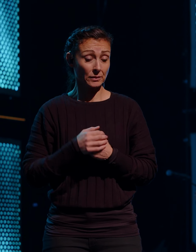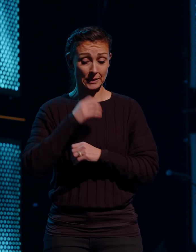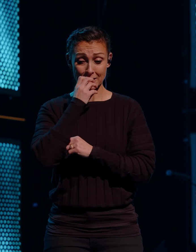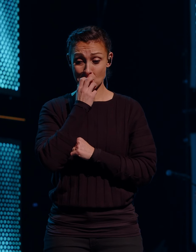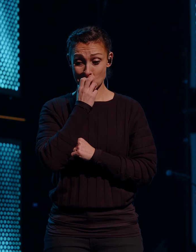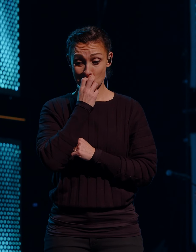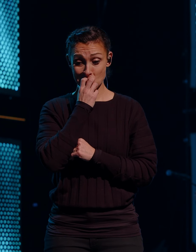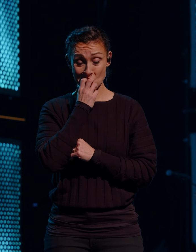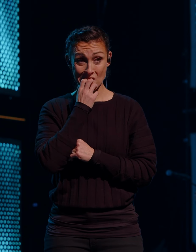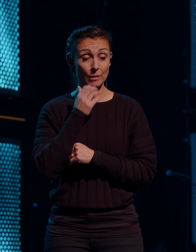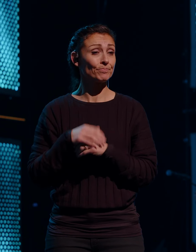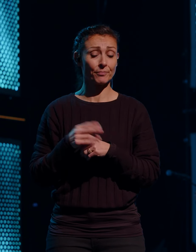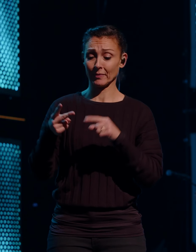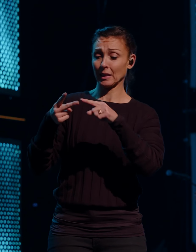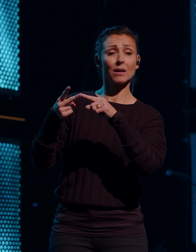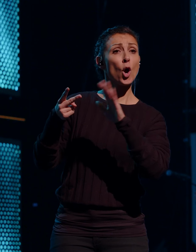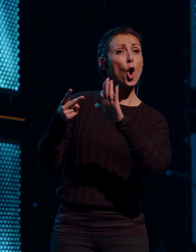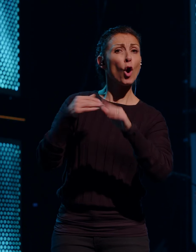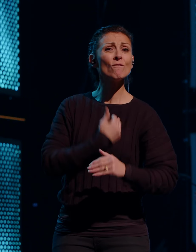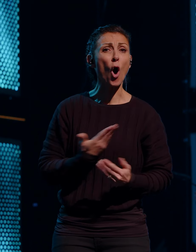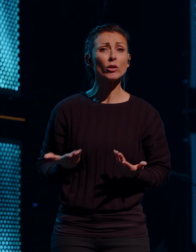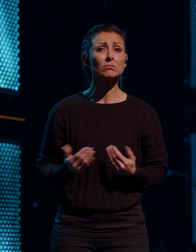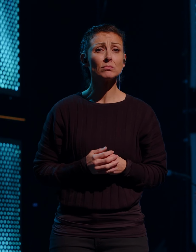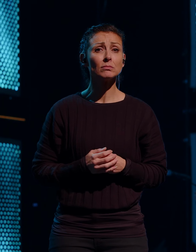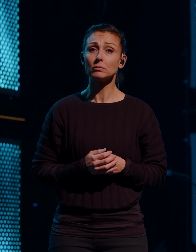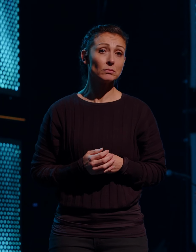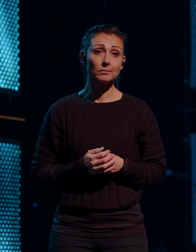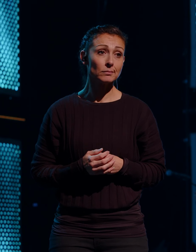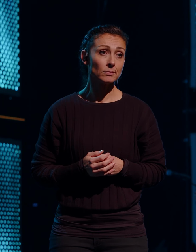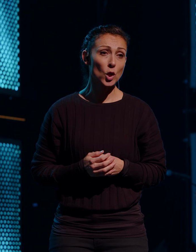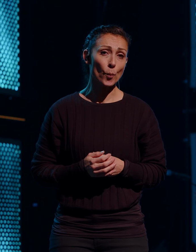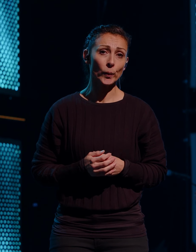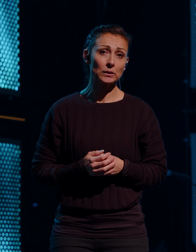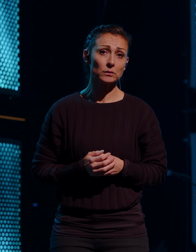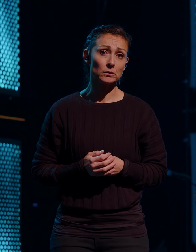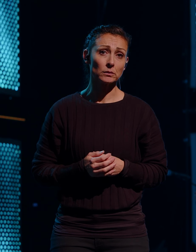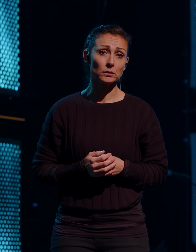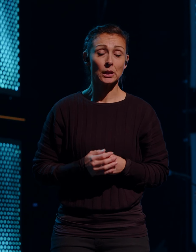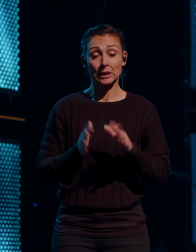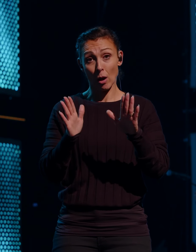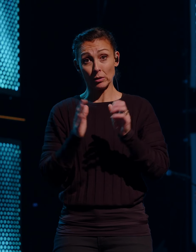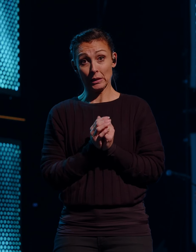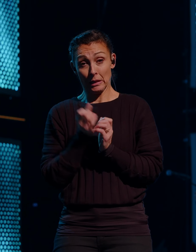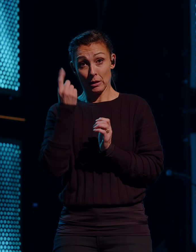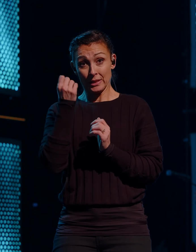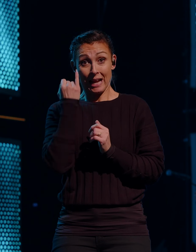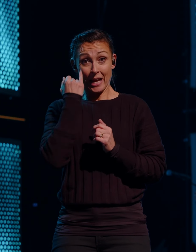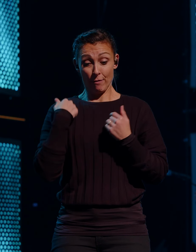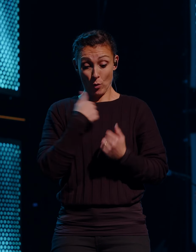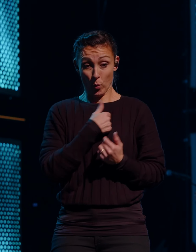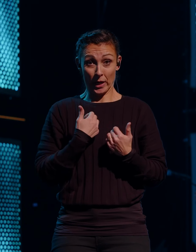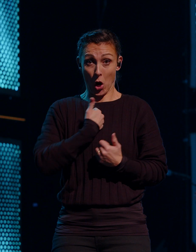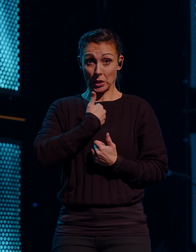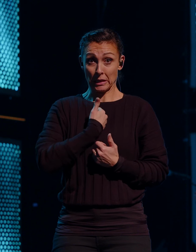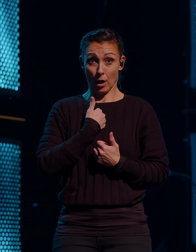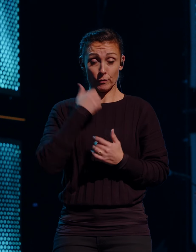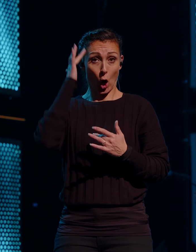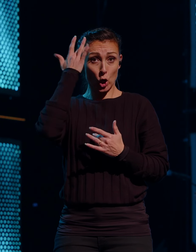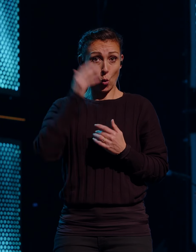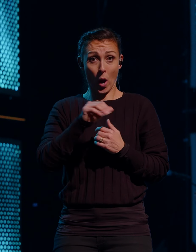It wasn't her fault, though, was it? Many times our annoyance is our own fault. It's our own